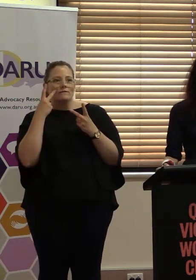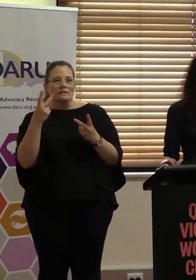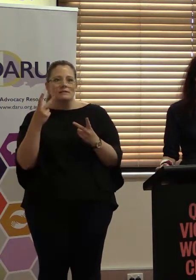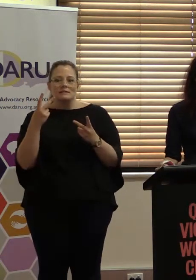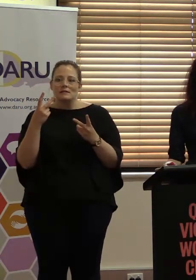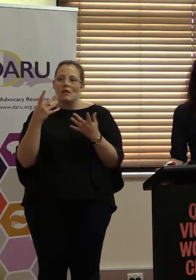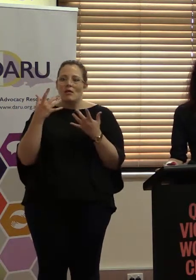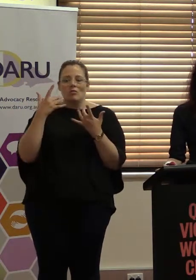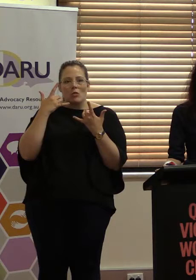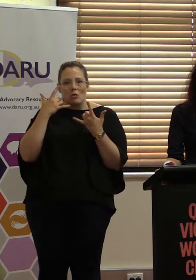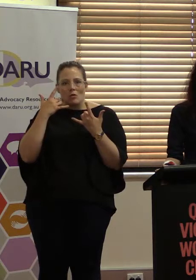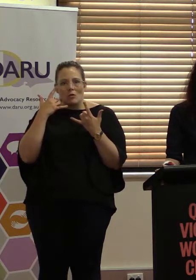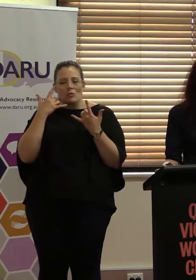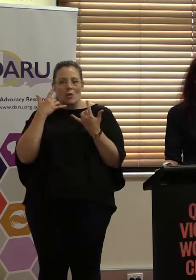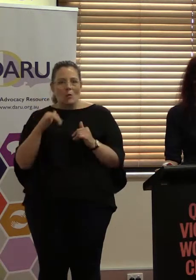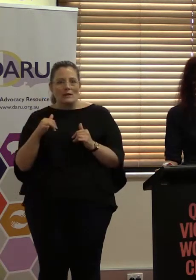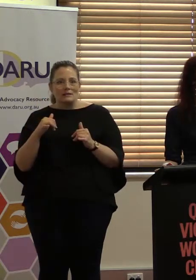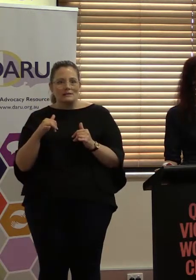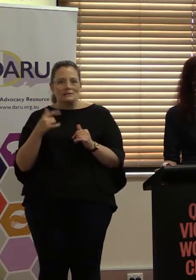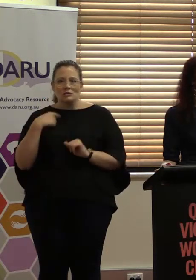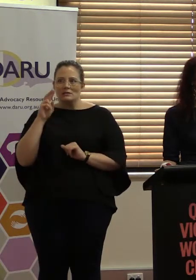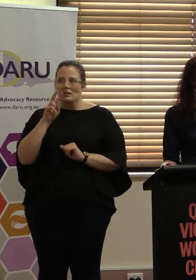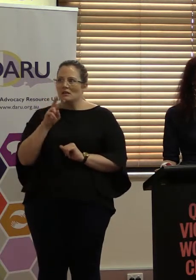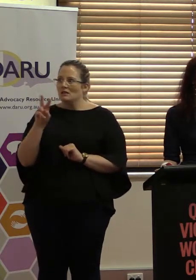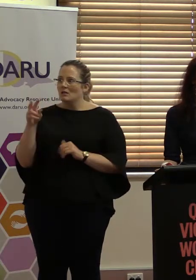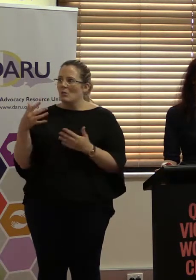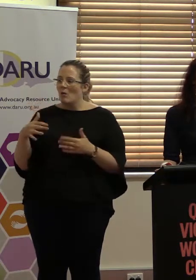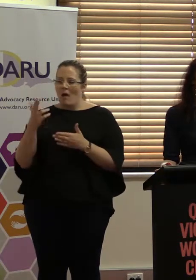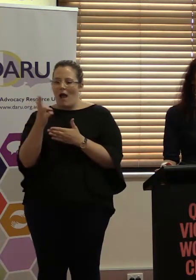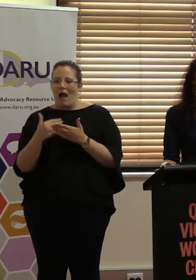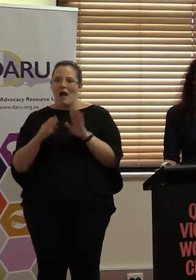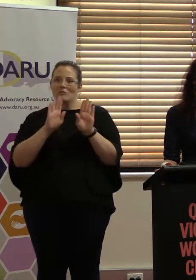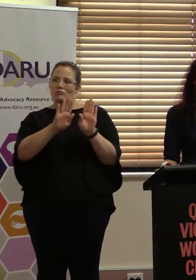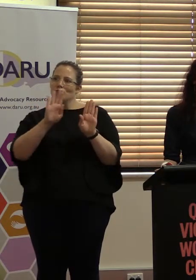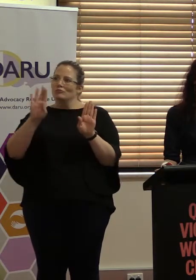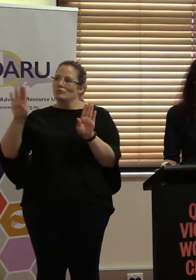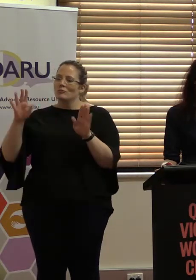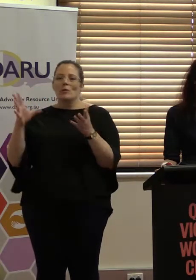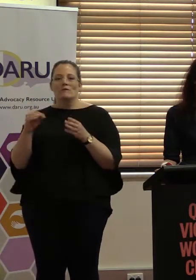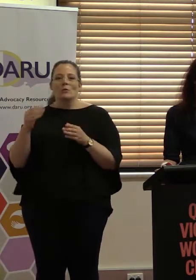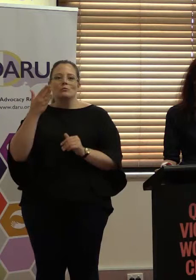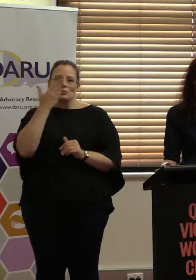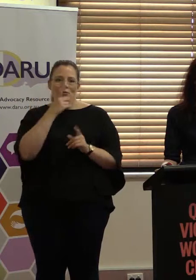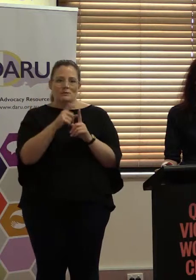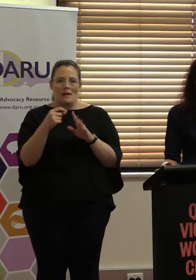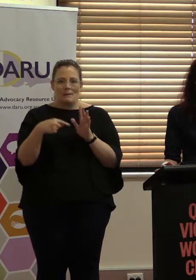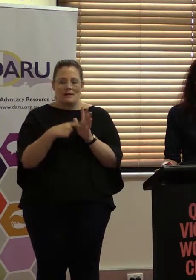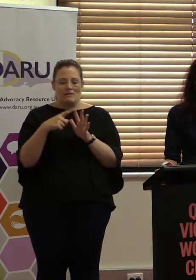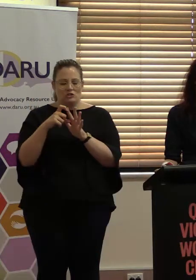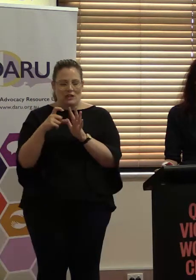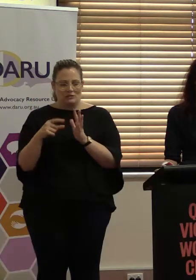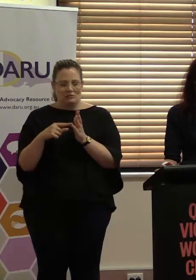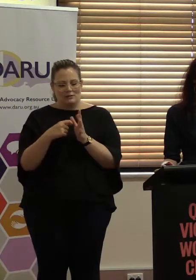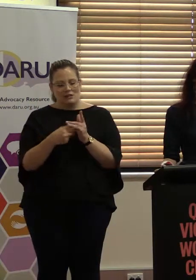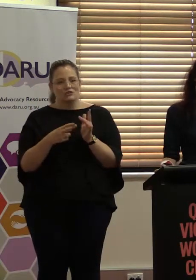desk, it's your money supporting those art galleries, and it's money that could have been put into schools to support teachers